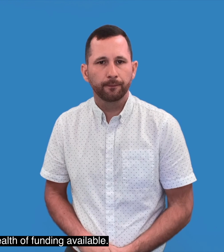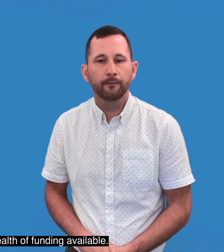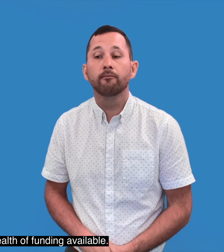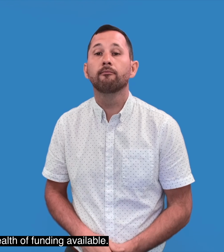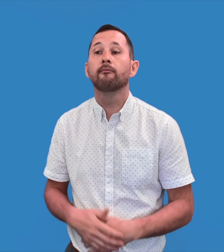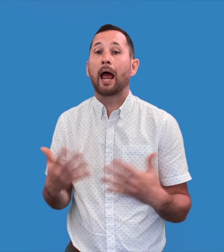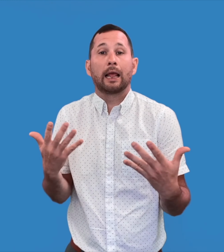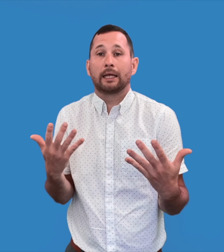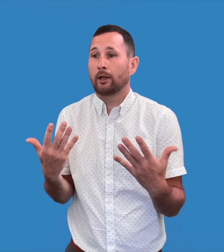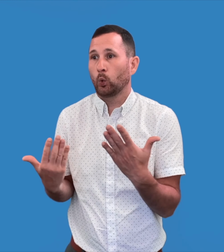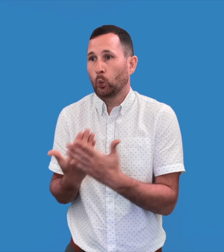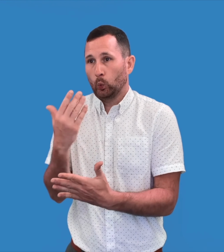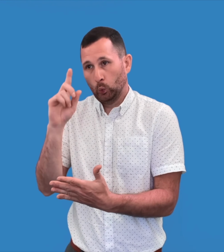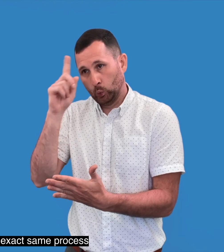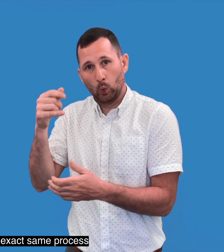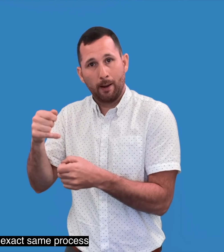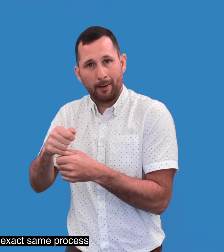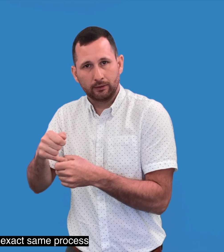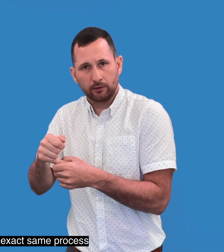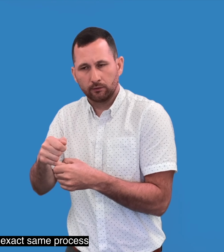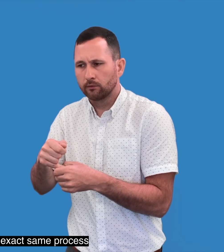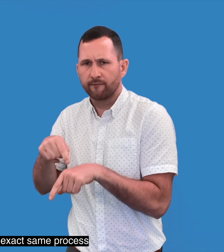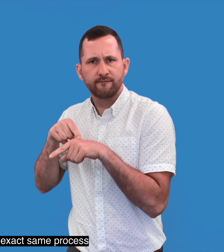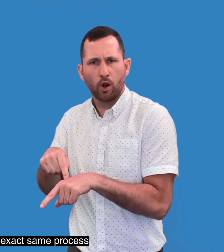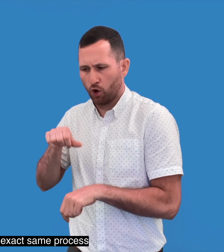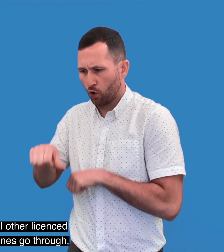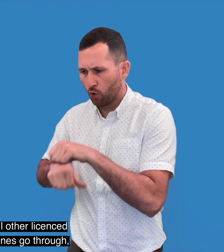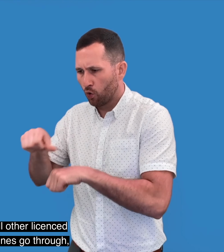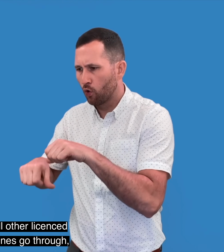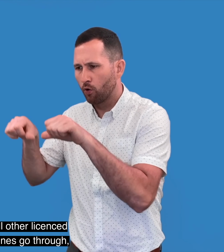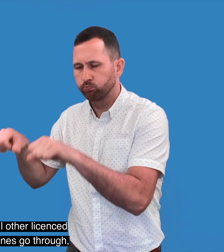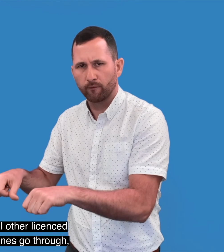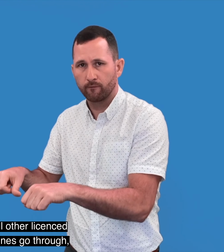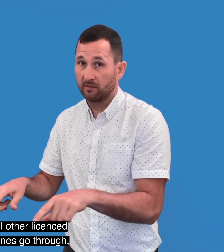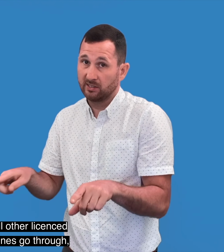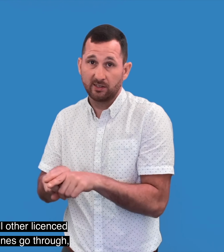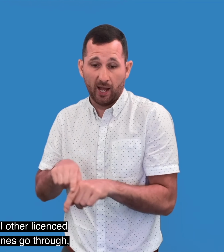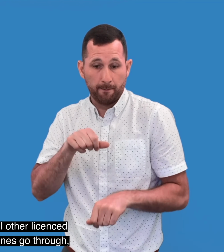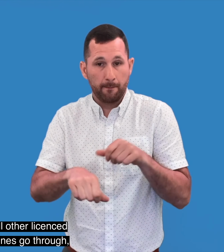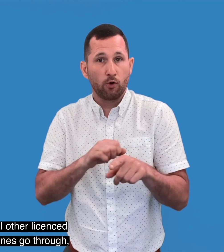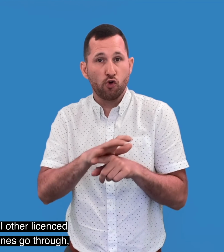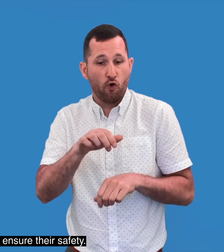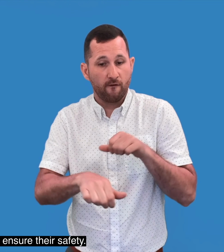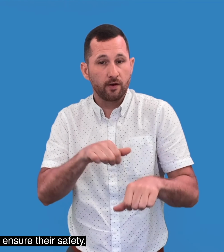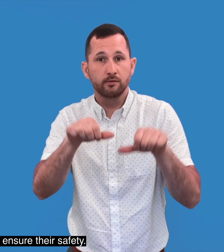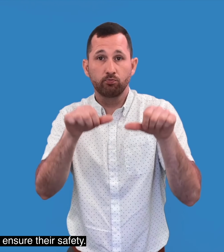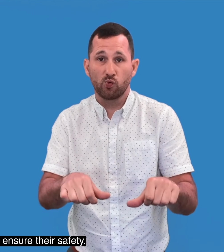available. This is the exact same process that all other licensed medicines go through in order to ensure